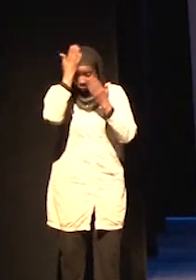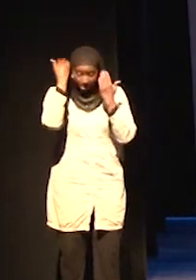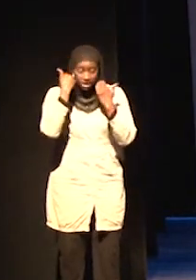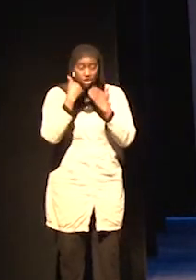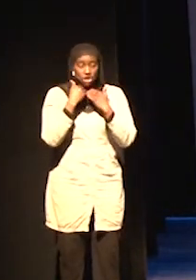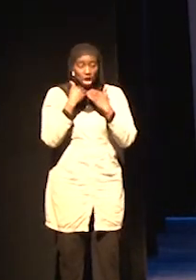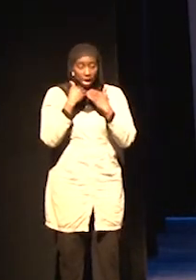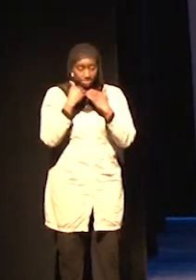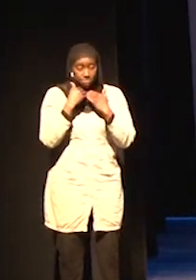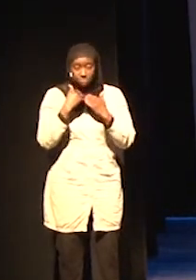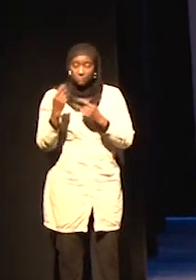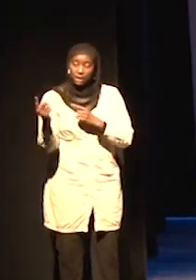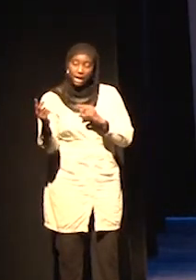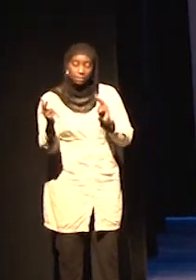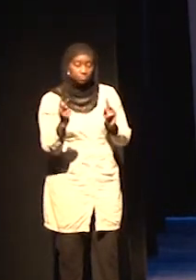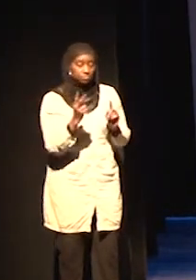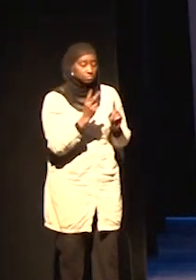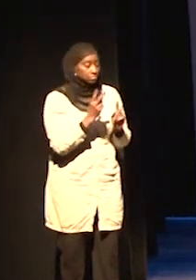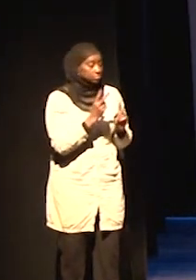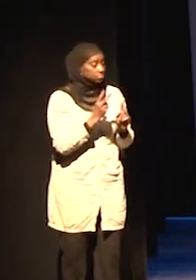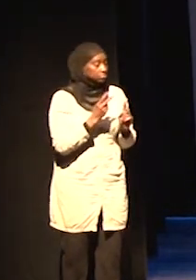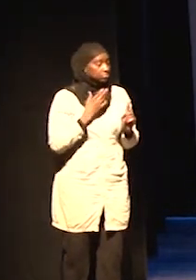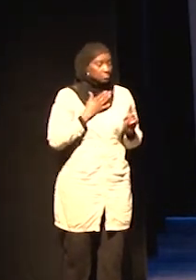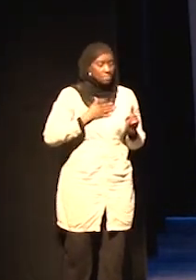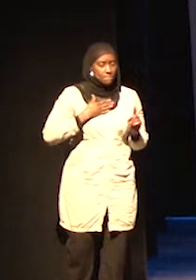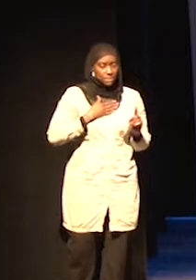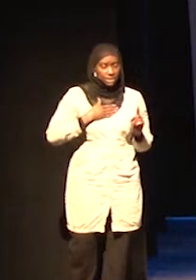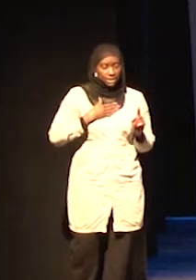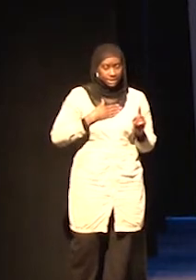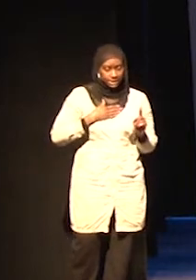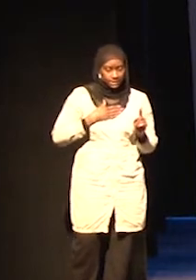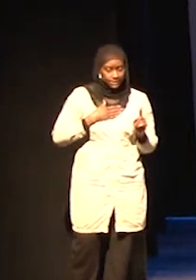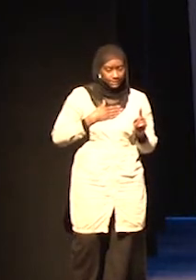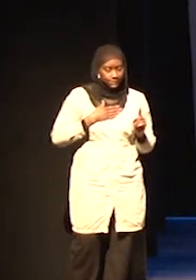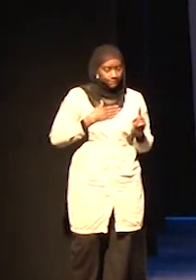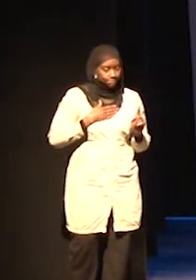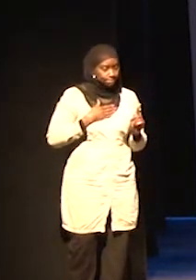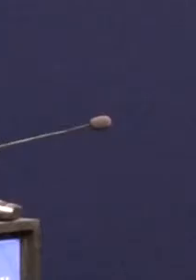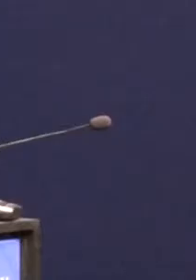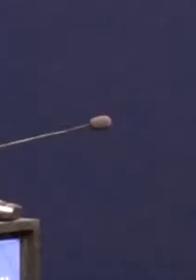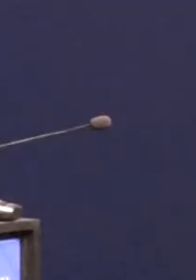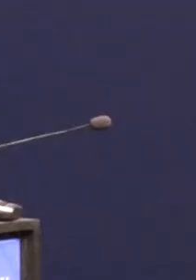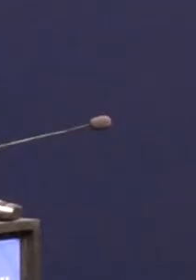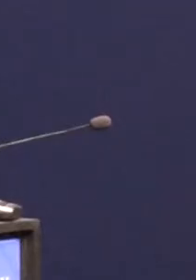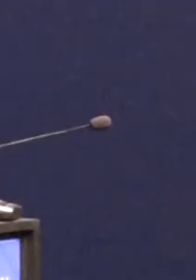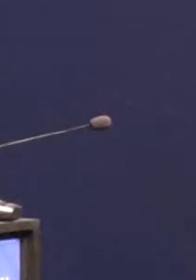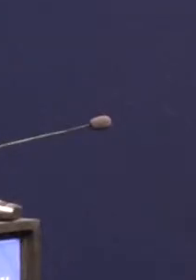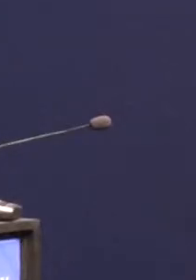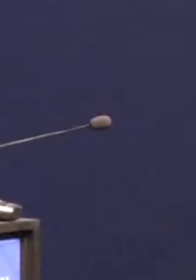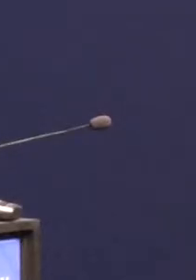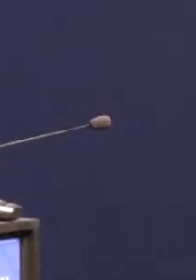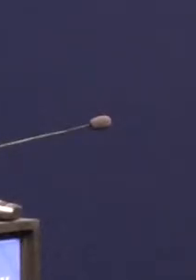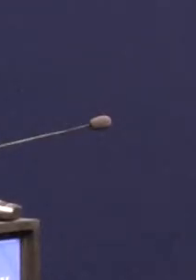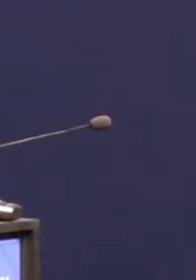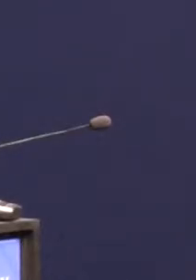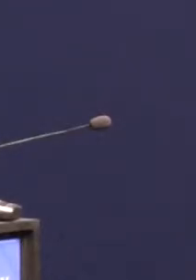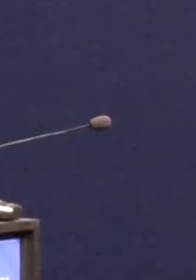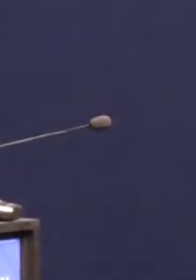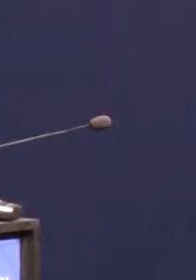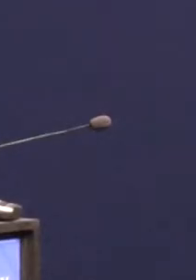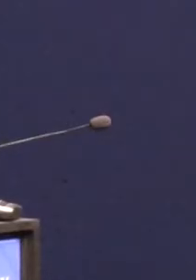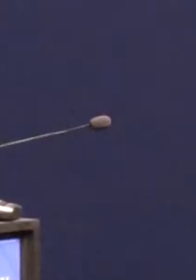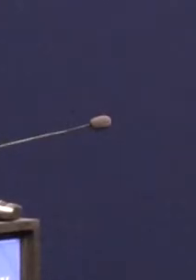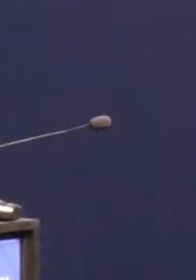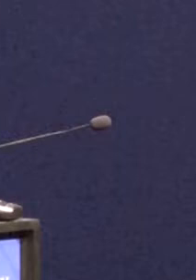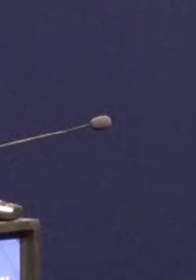came to me and said, "Mr. Khan, please share our brief story, one sentence story with the rest